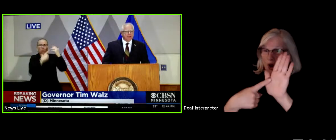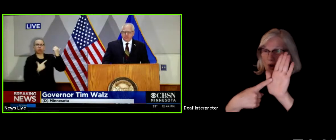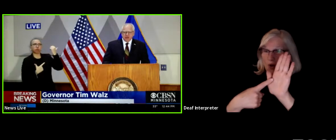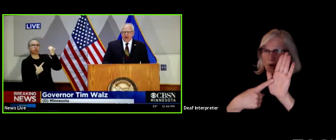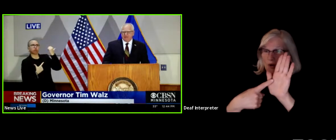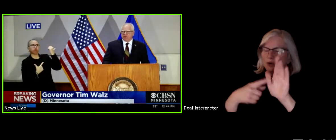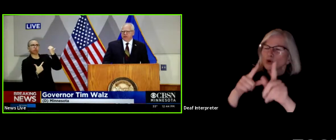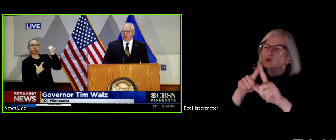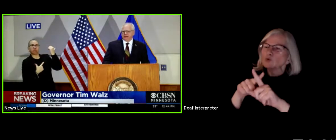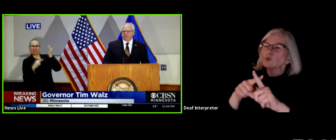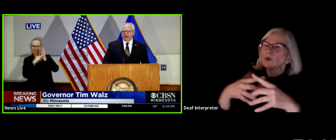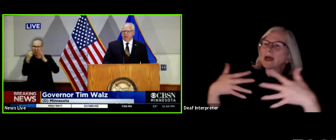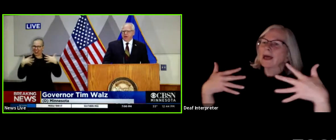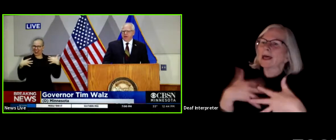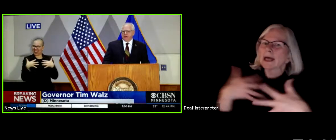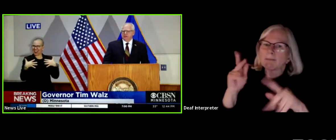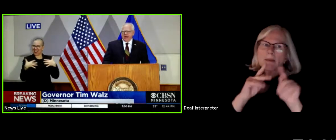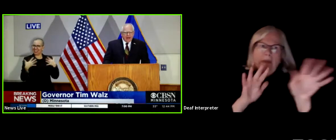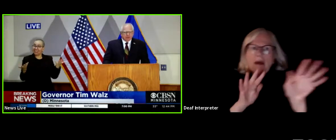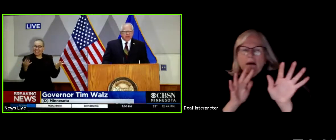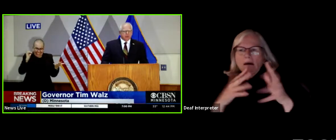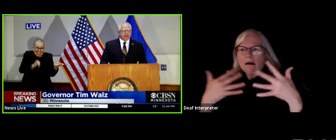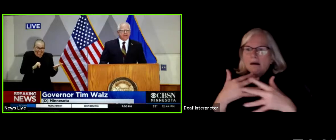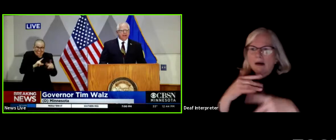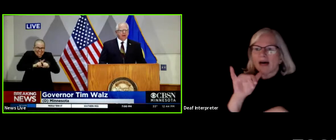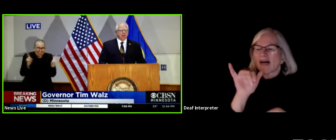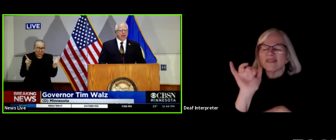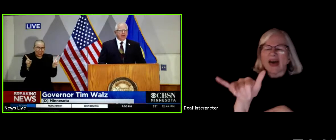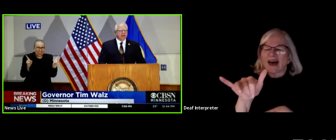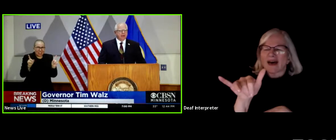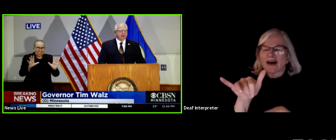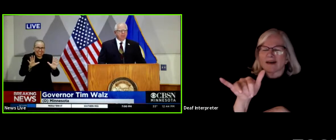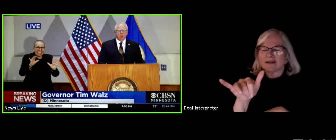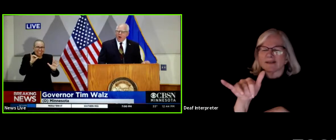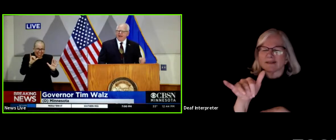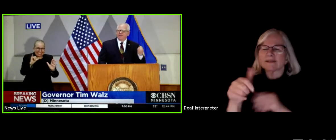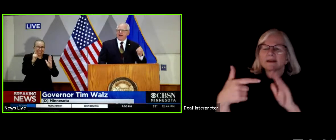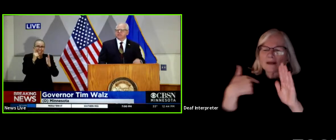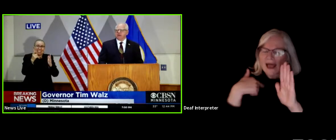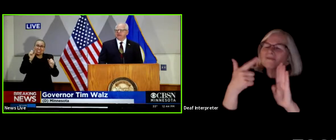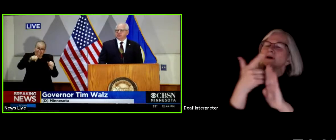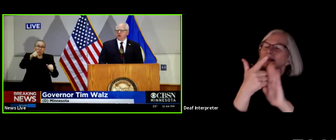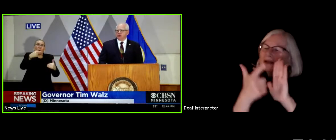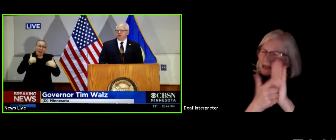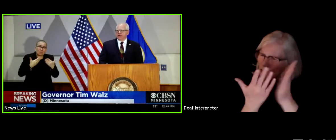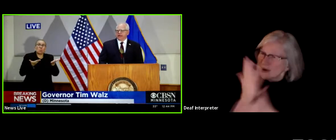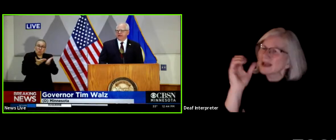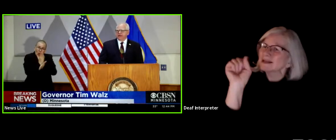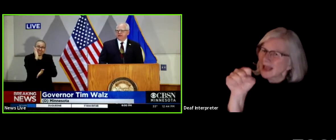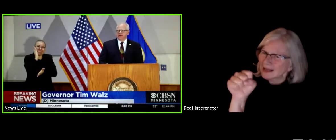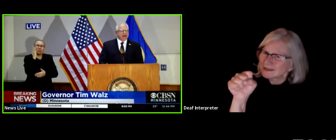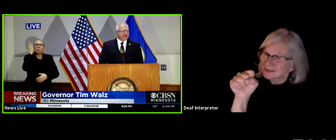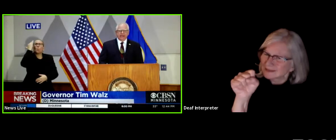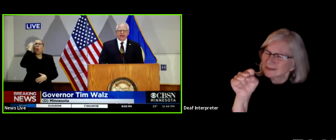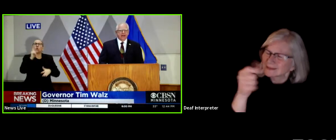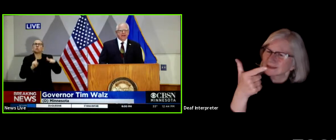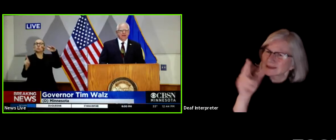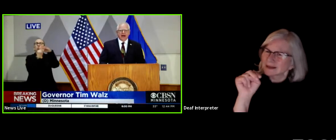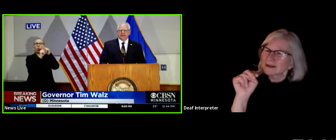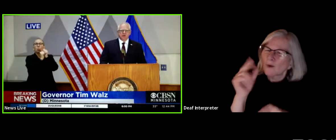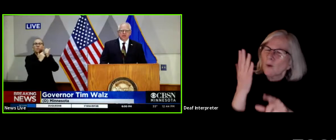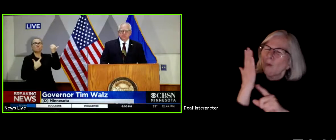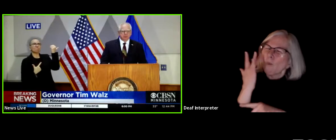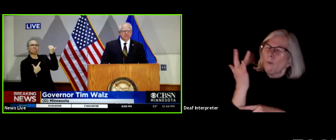it. Because you have the legal right to buy one. You have the legal right to carry one. But why in that space are you bringing it? Now,